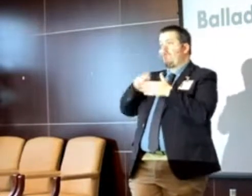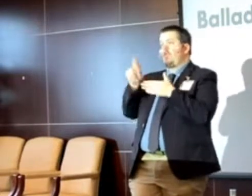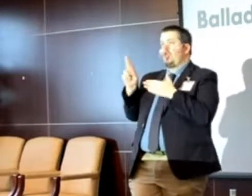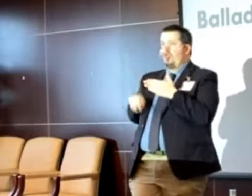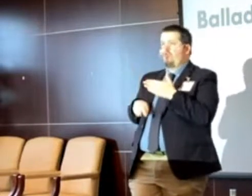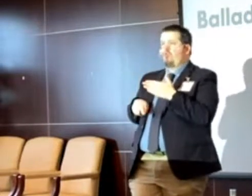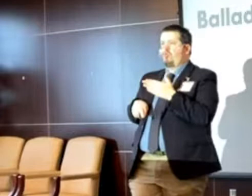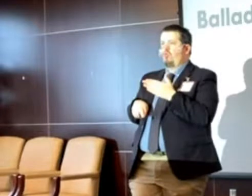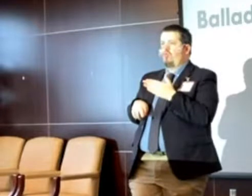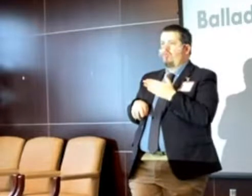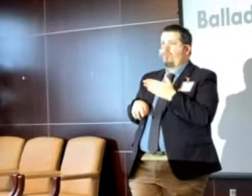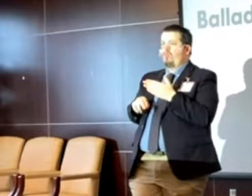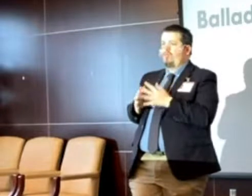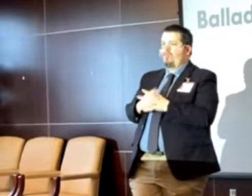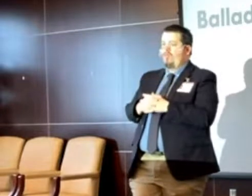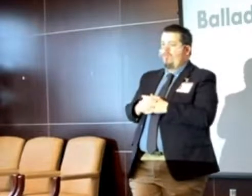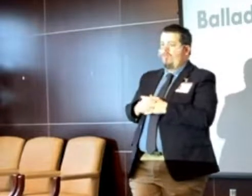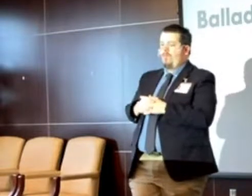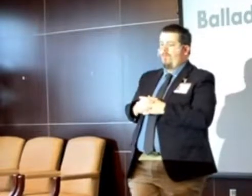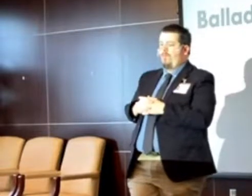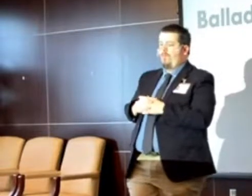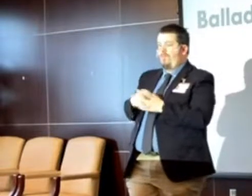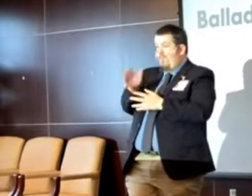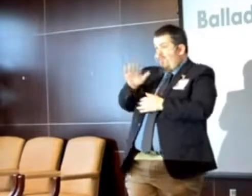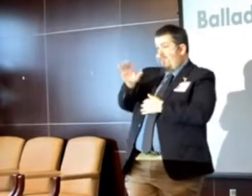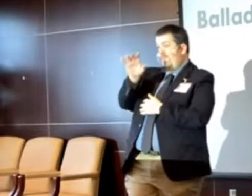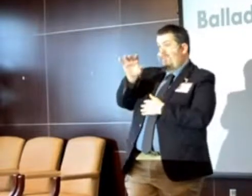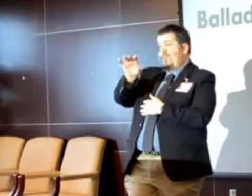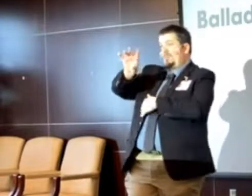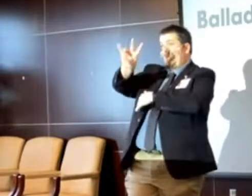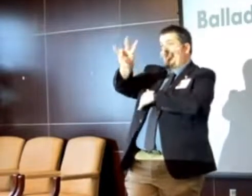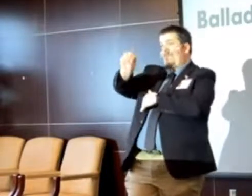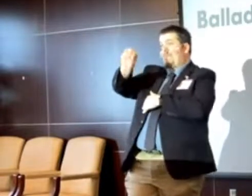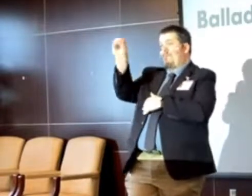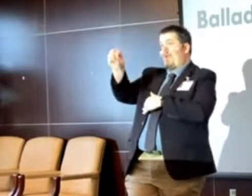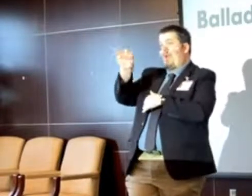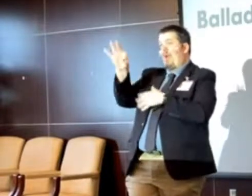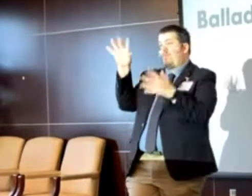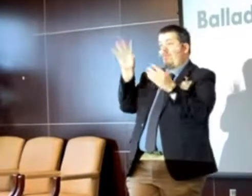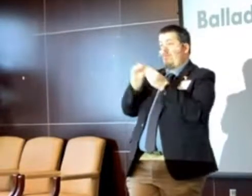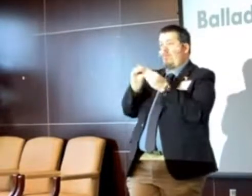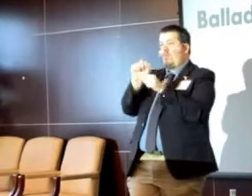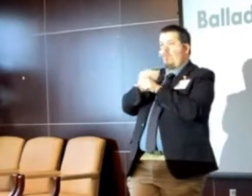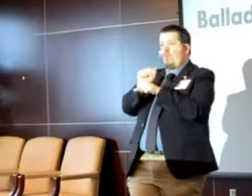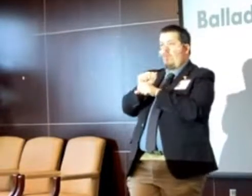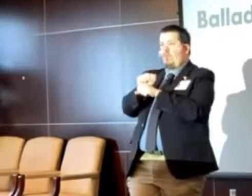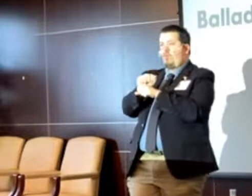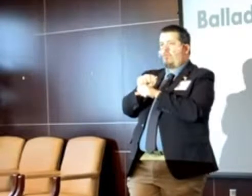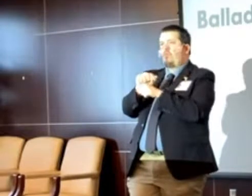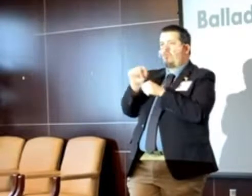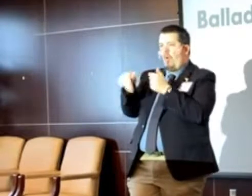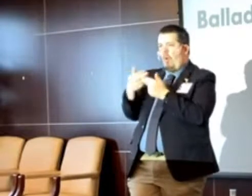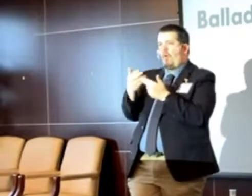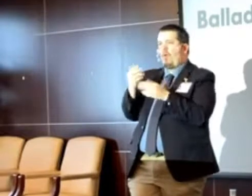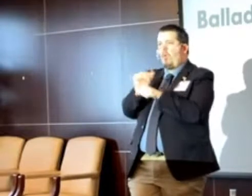results. And that's about just under 7% of our total workforce.